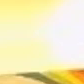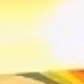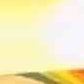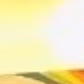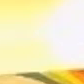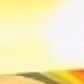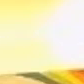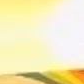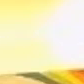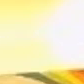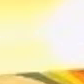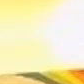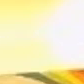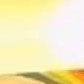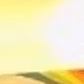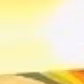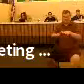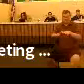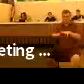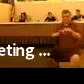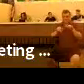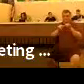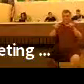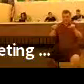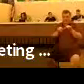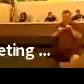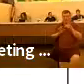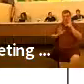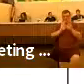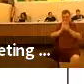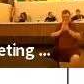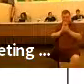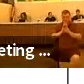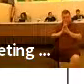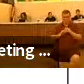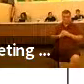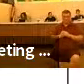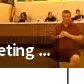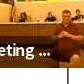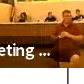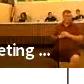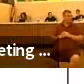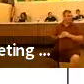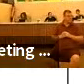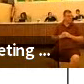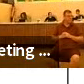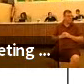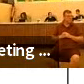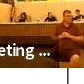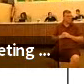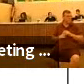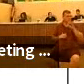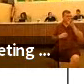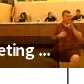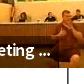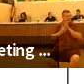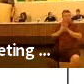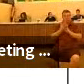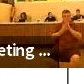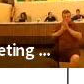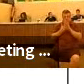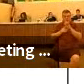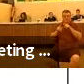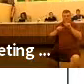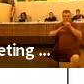of an aerial imagery. And so that shading is actually